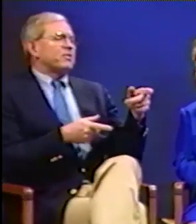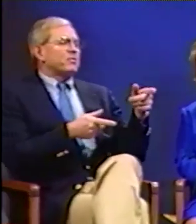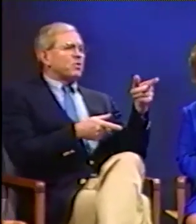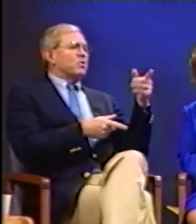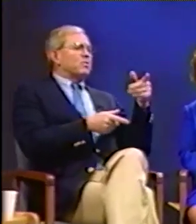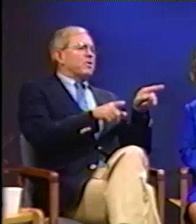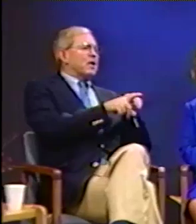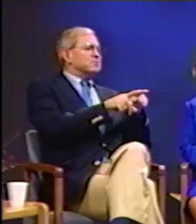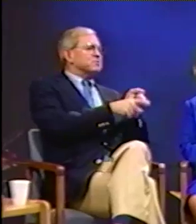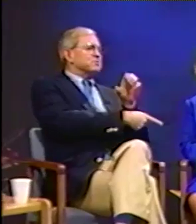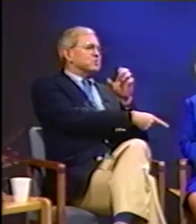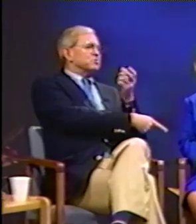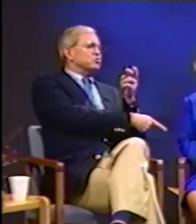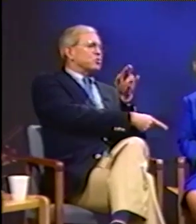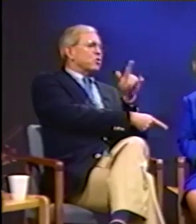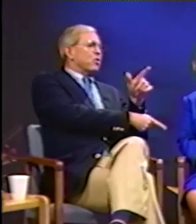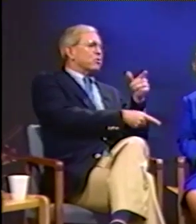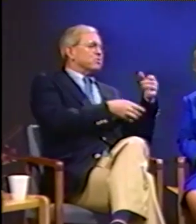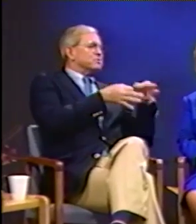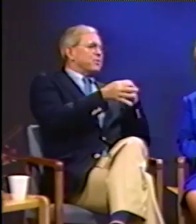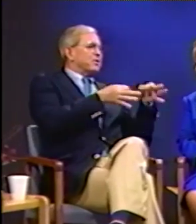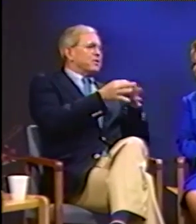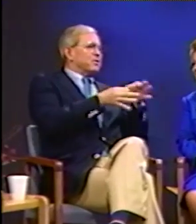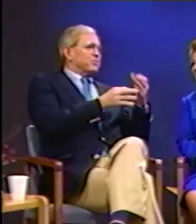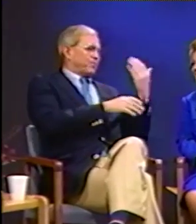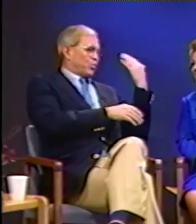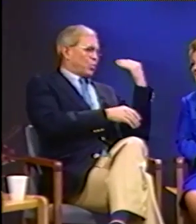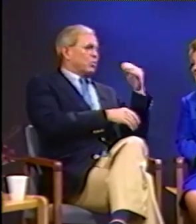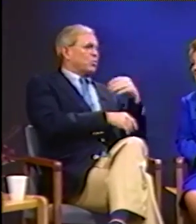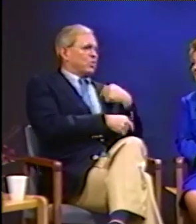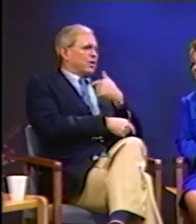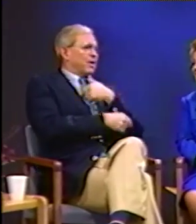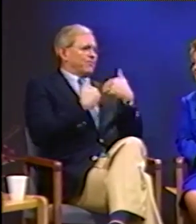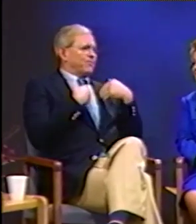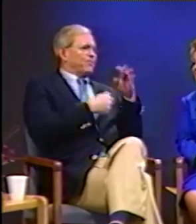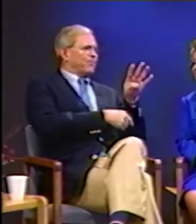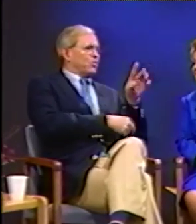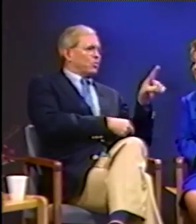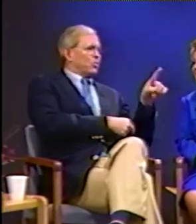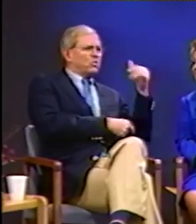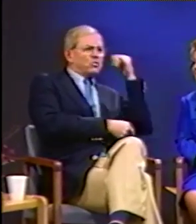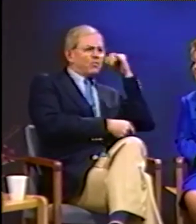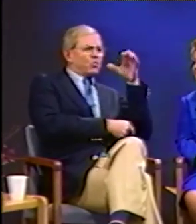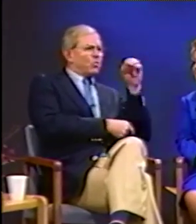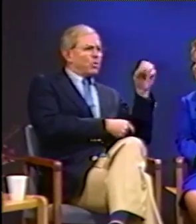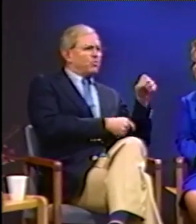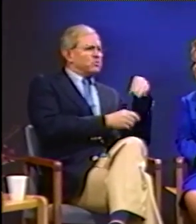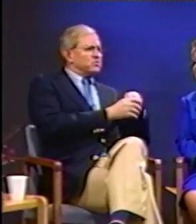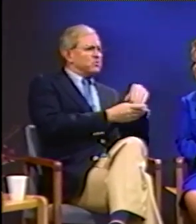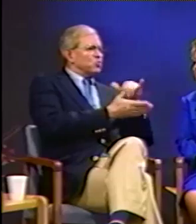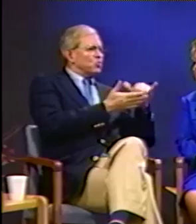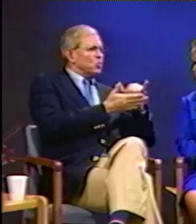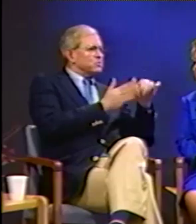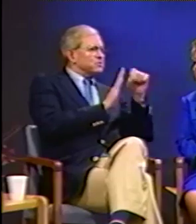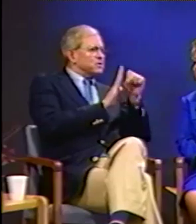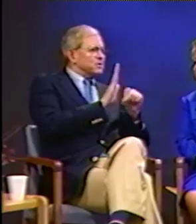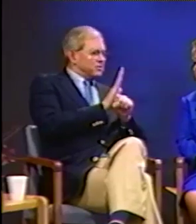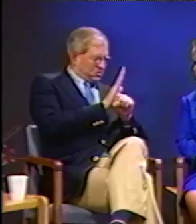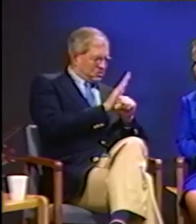Okay, let me respond to that. As Cheryl explained previously, we have 41 local